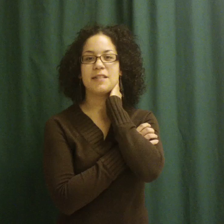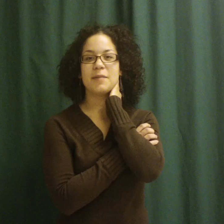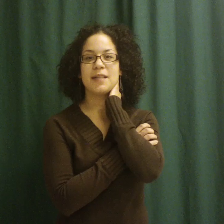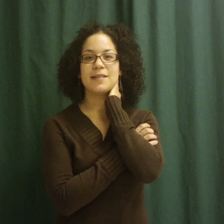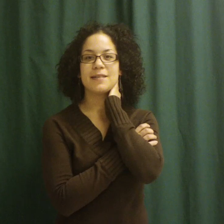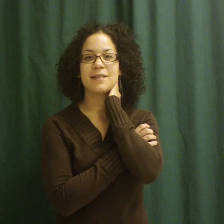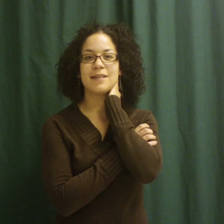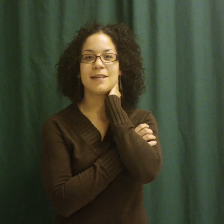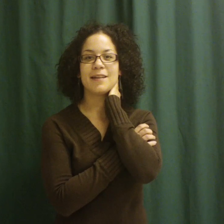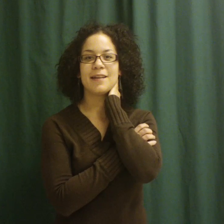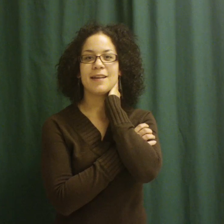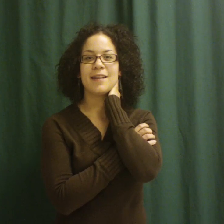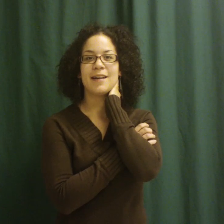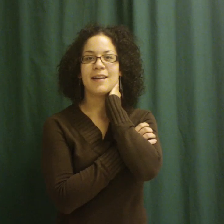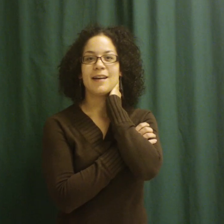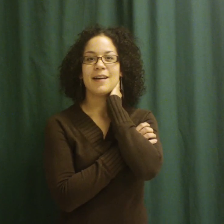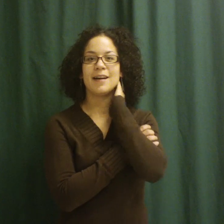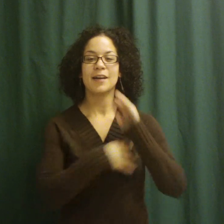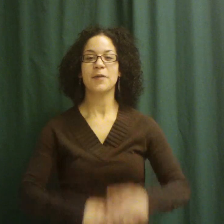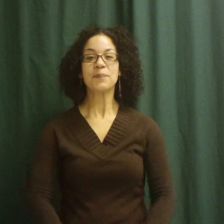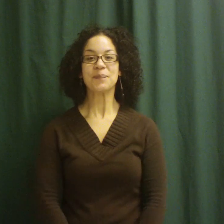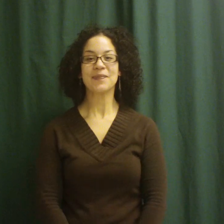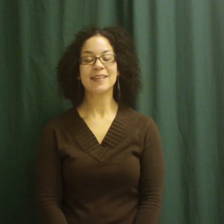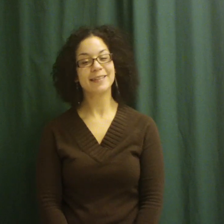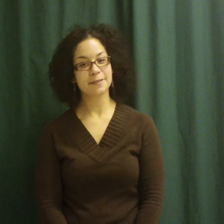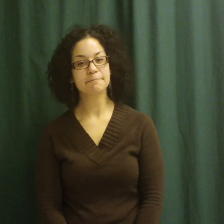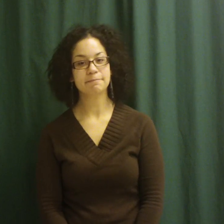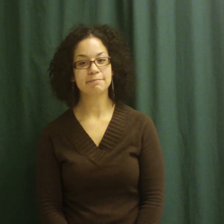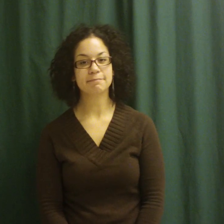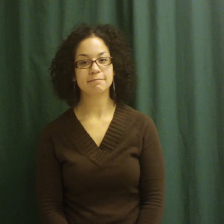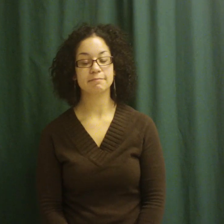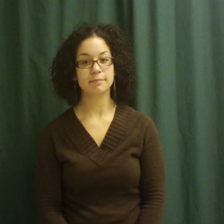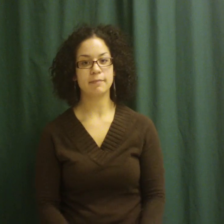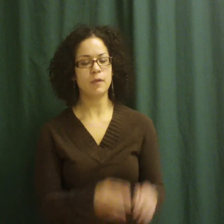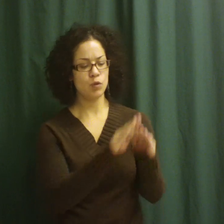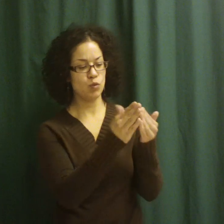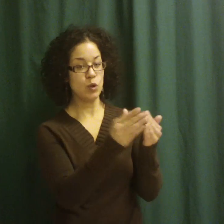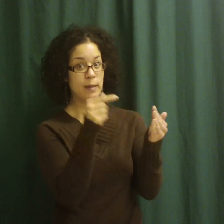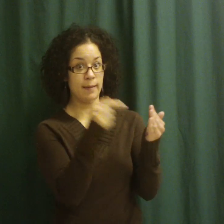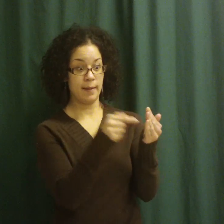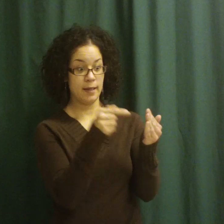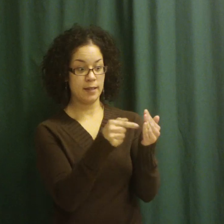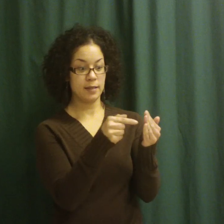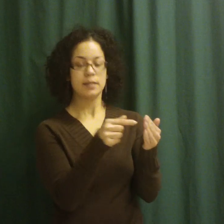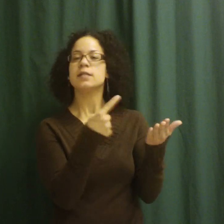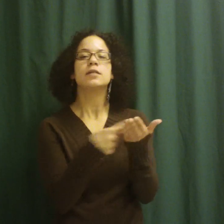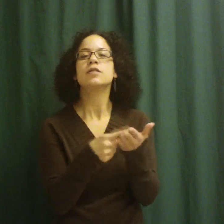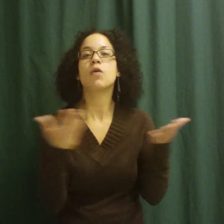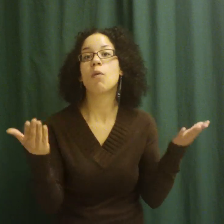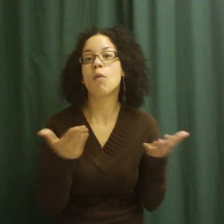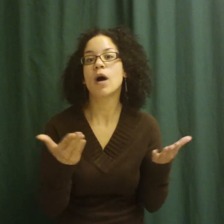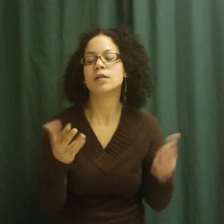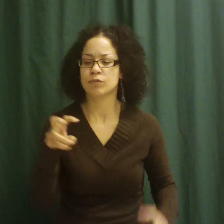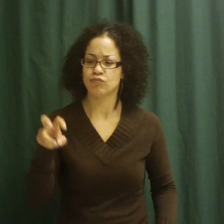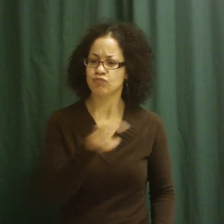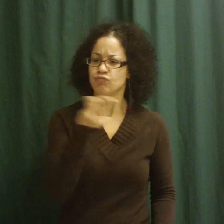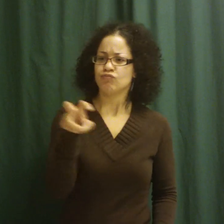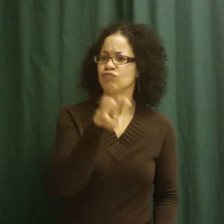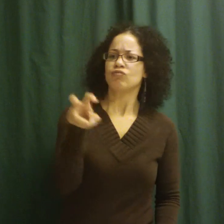10 minutes. Oh, okay, it's recording. This book tells of the adventures that took place in